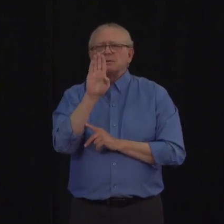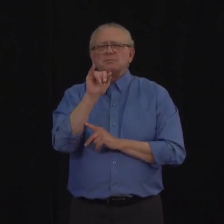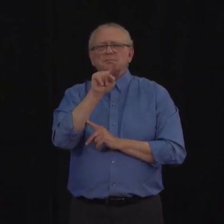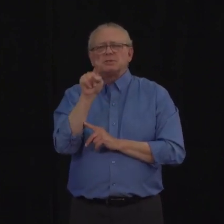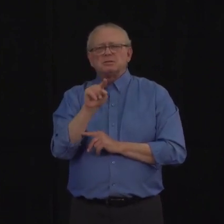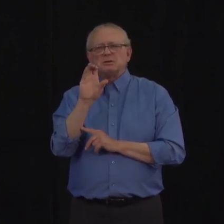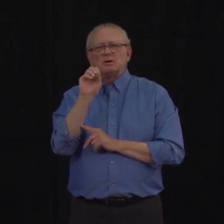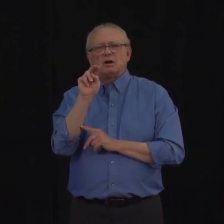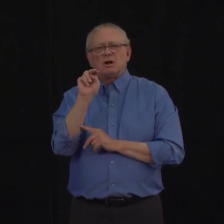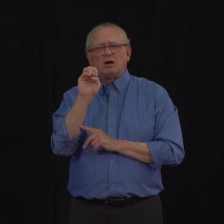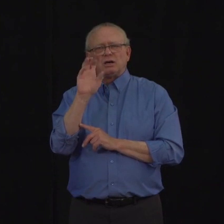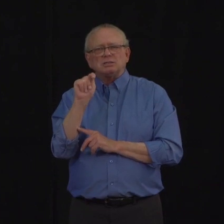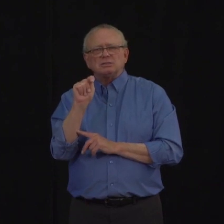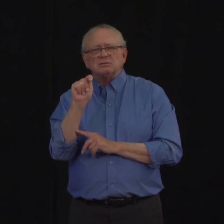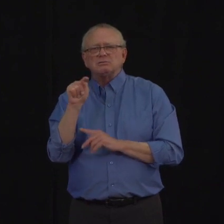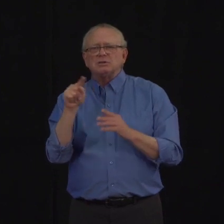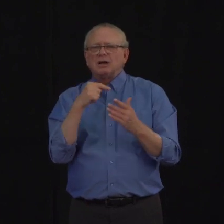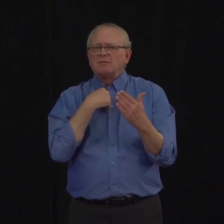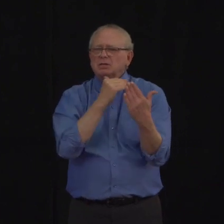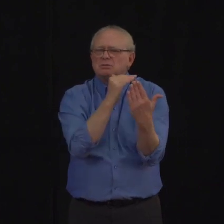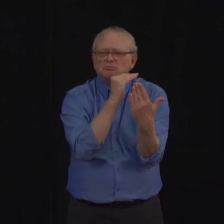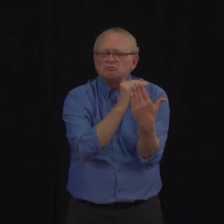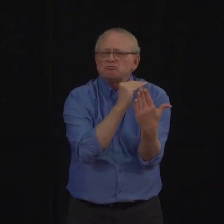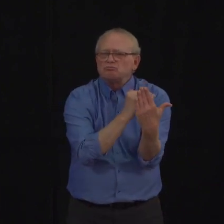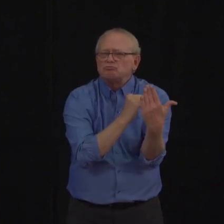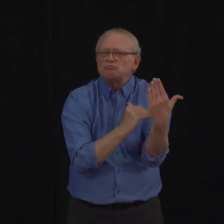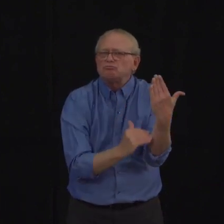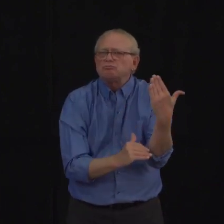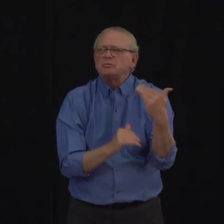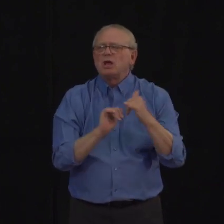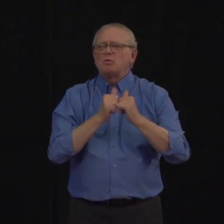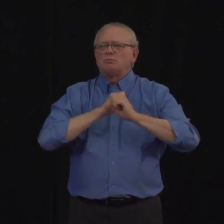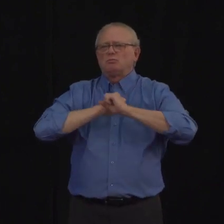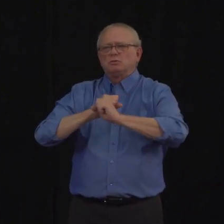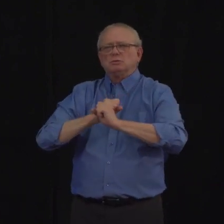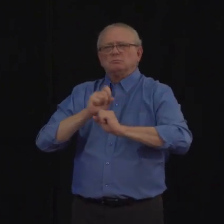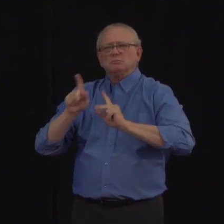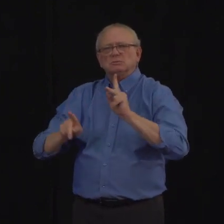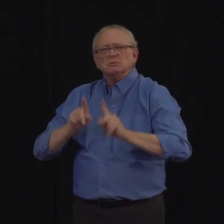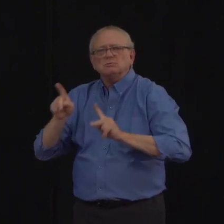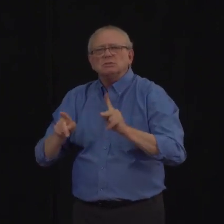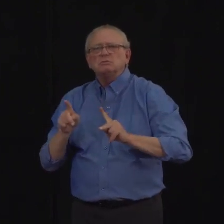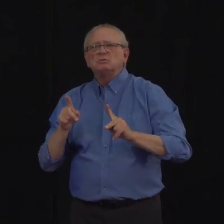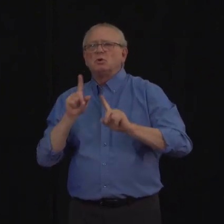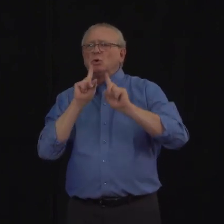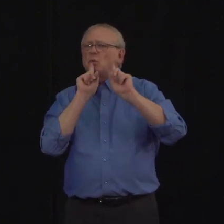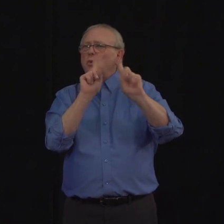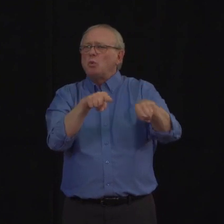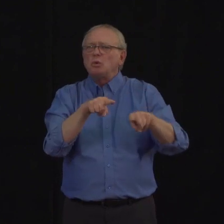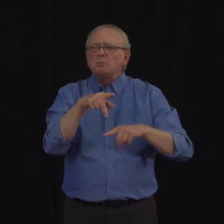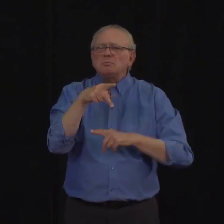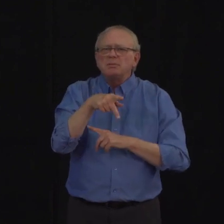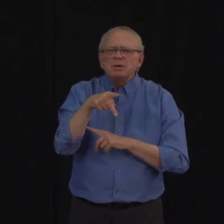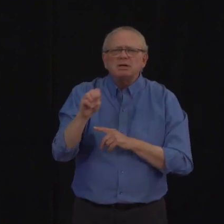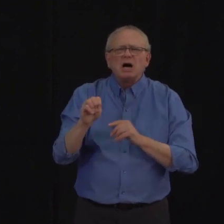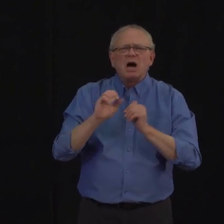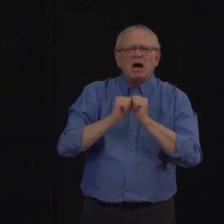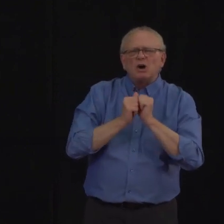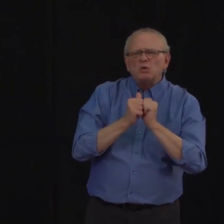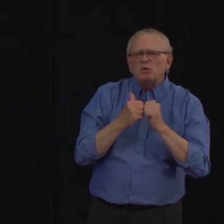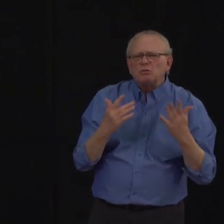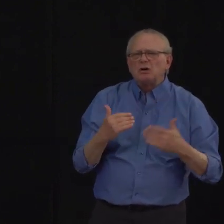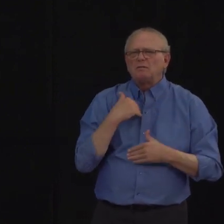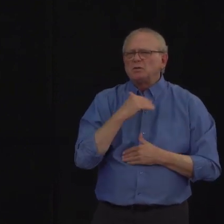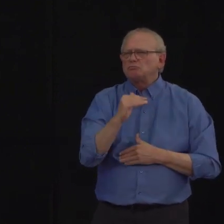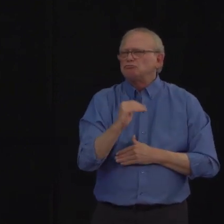PPE suppliers. It doesn't matter if you are a business owner, a worker, or a customer. We are all Albertans, and working